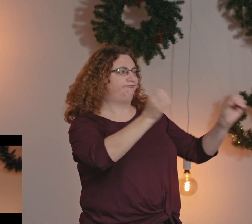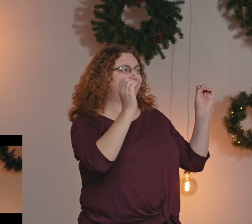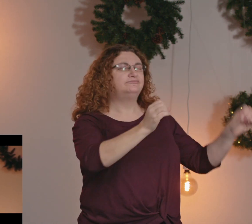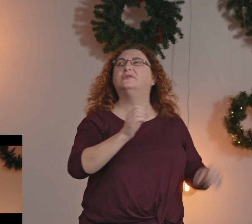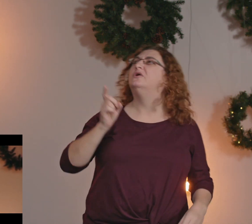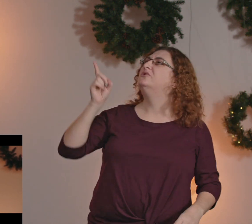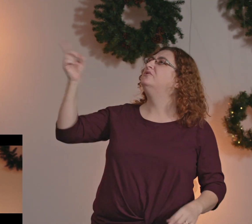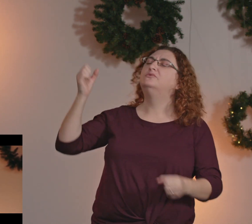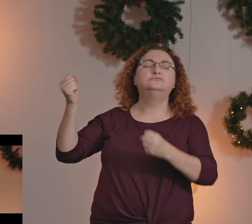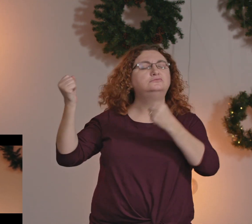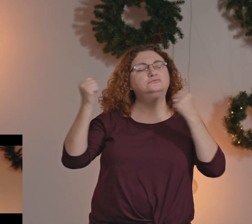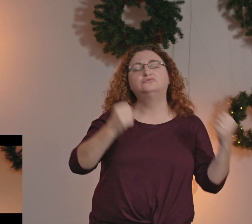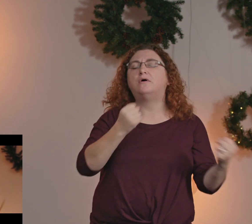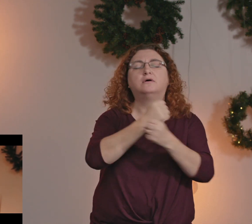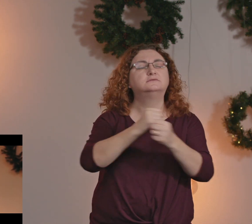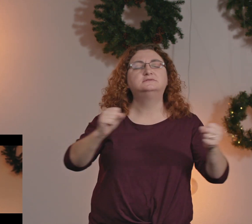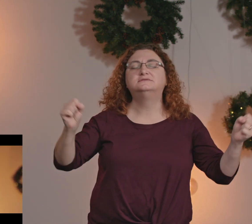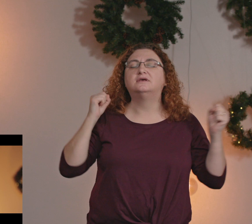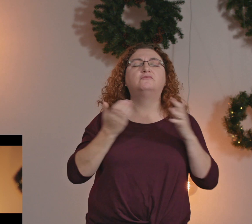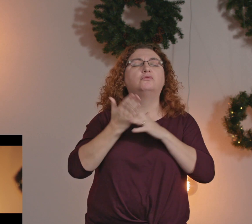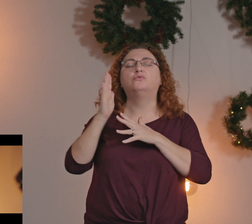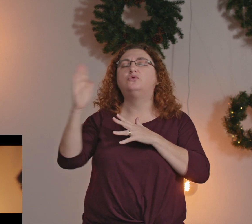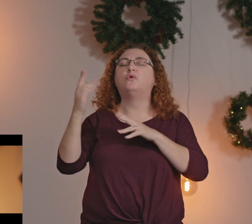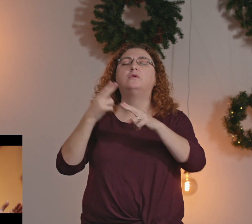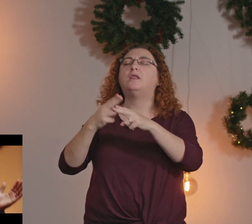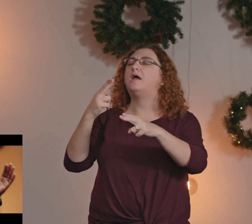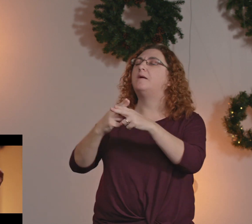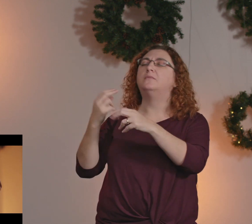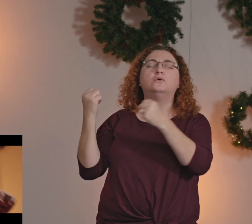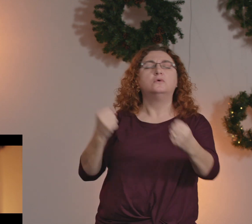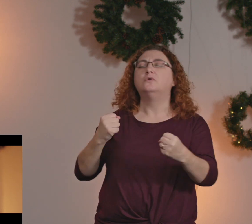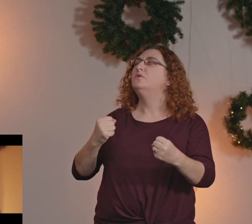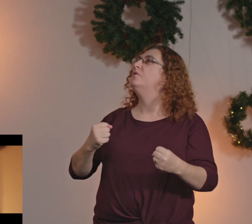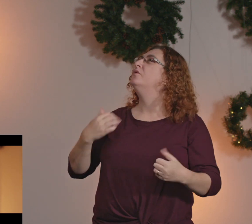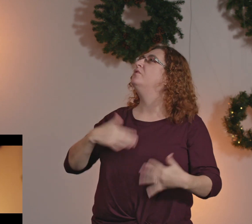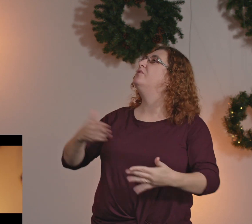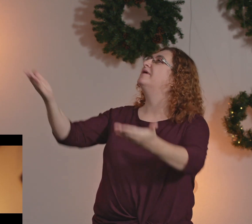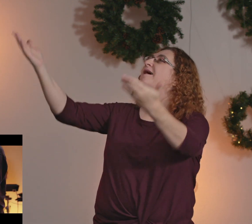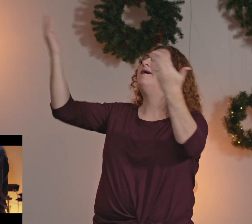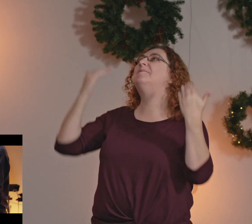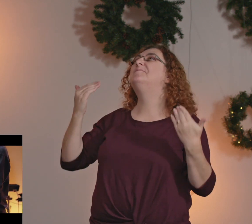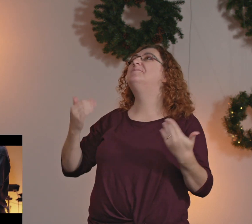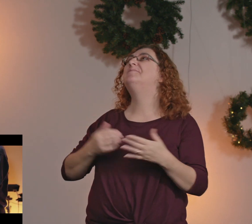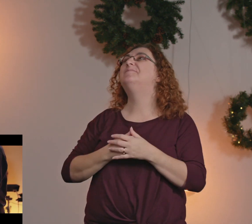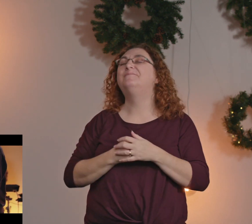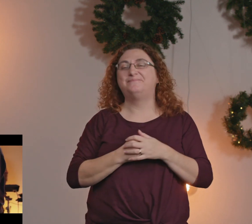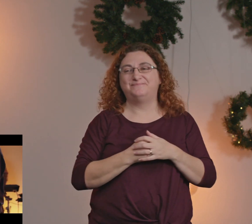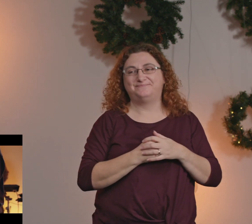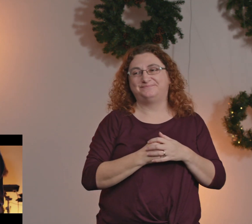are strong to save in your mighty name. King of heaven, come.